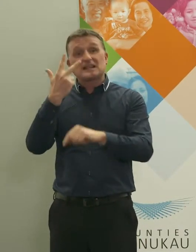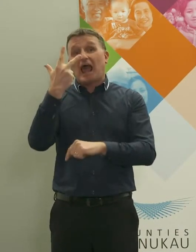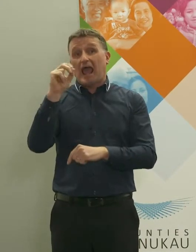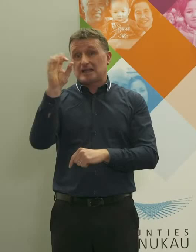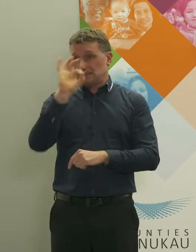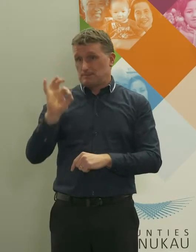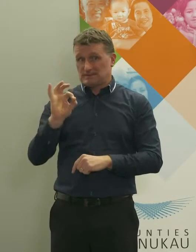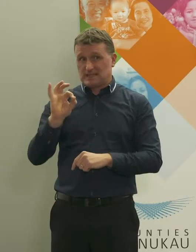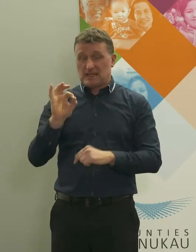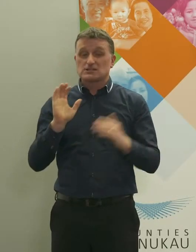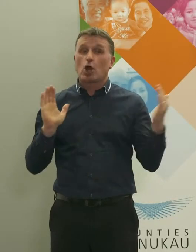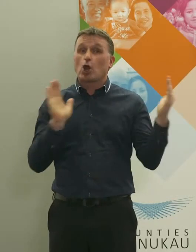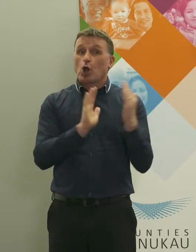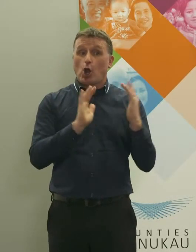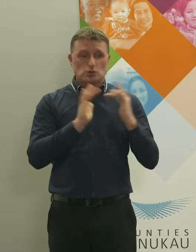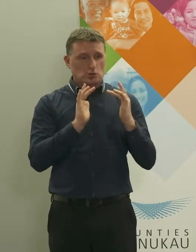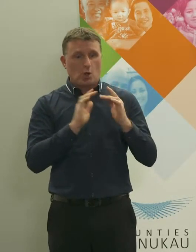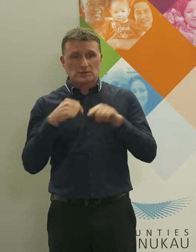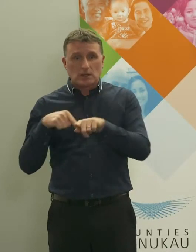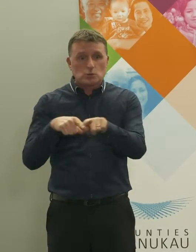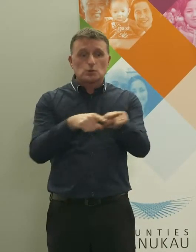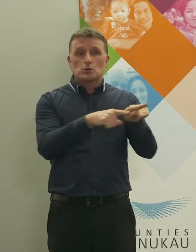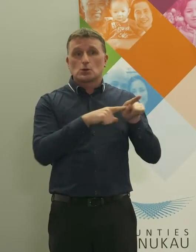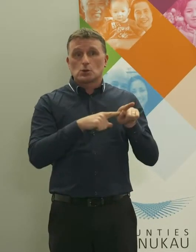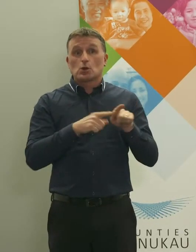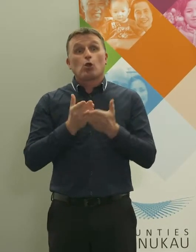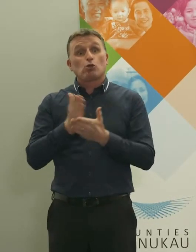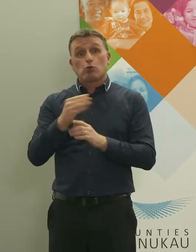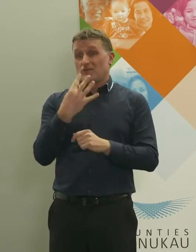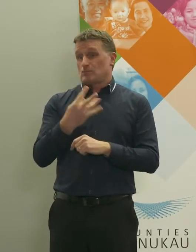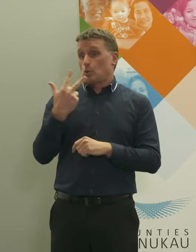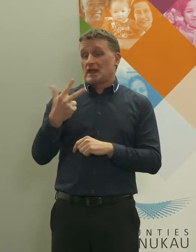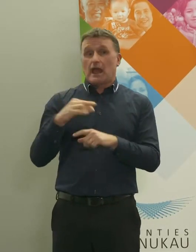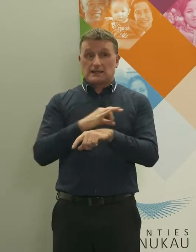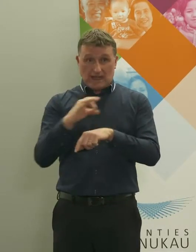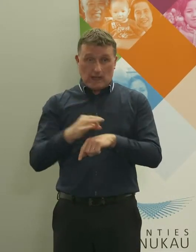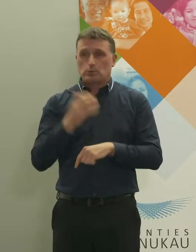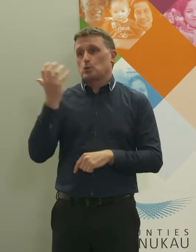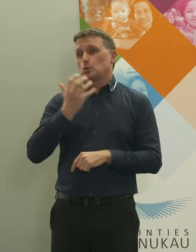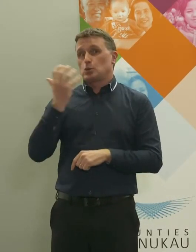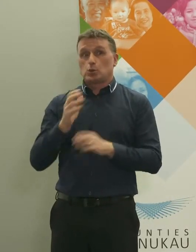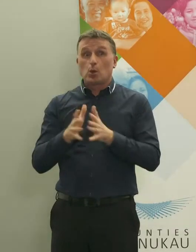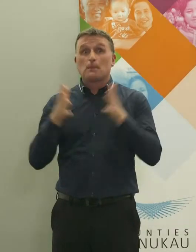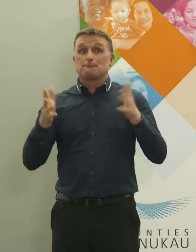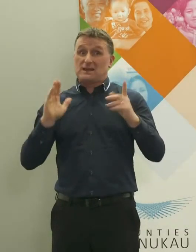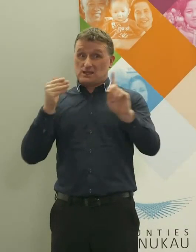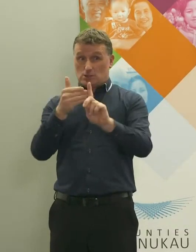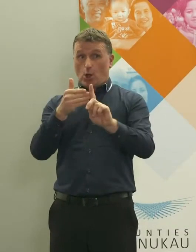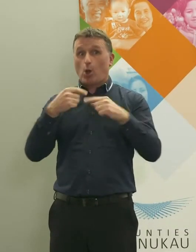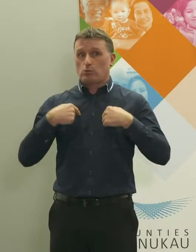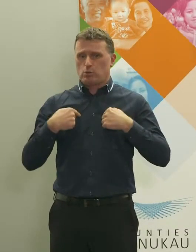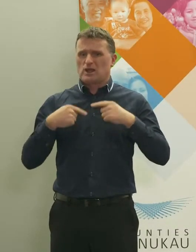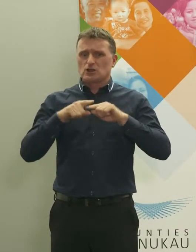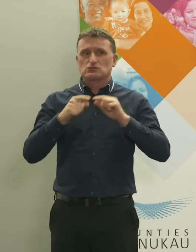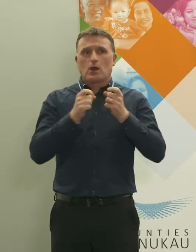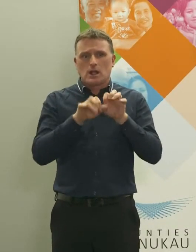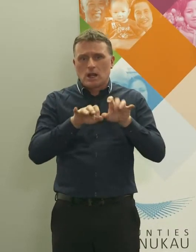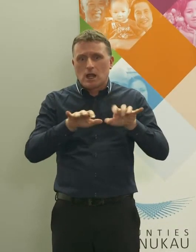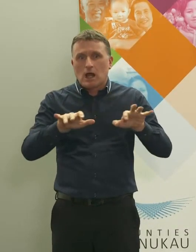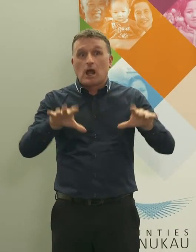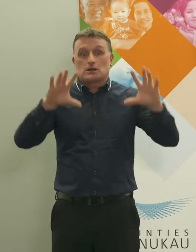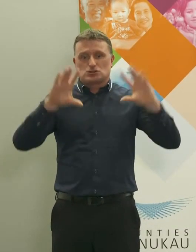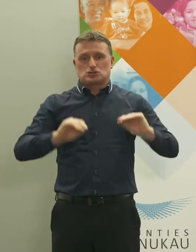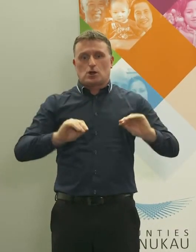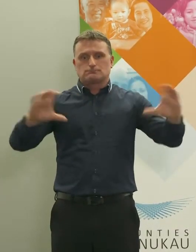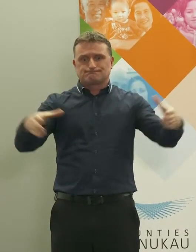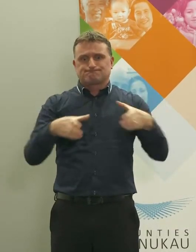80% of close contacts within 48 hours. That's a critical goal for us if we're going to stop the growth of the cluster